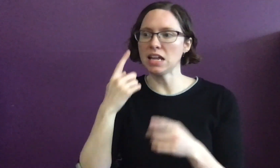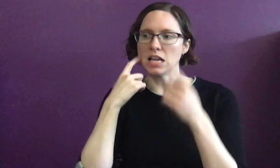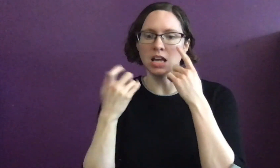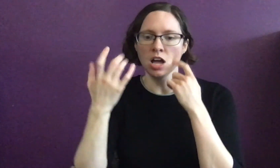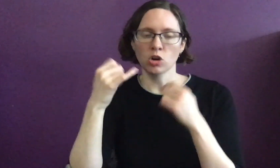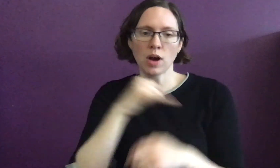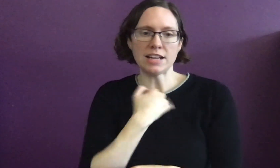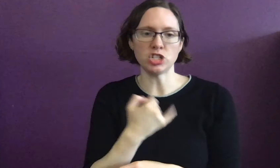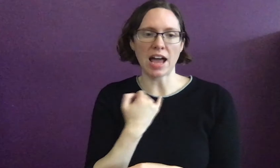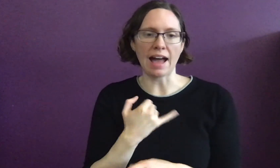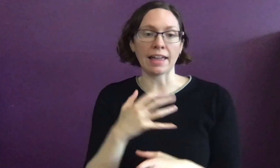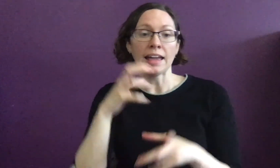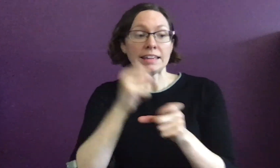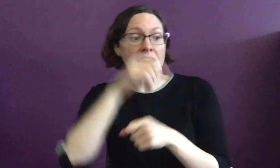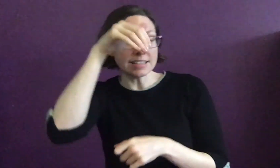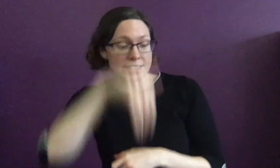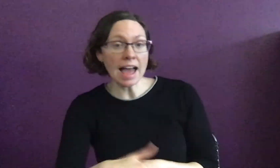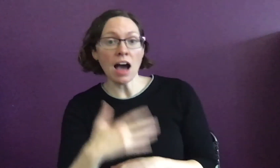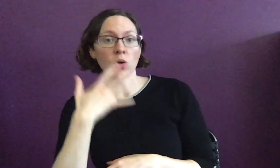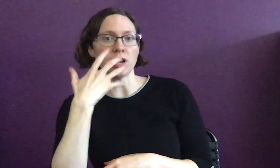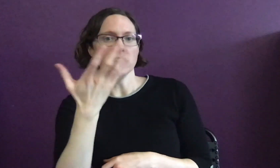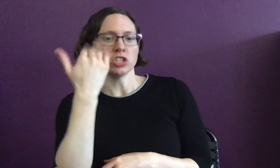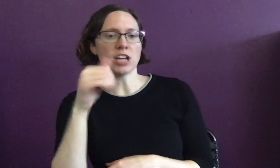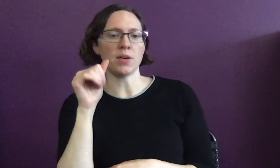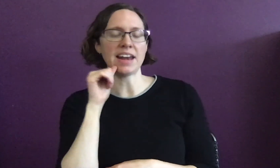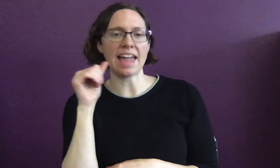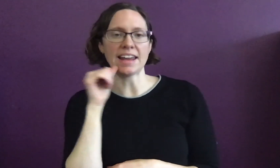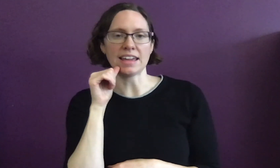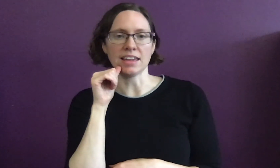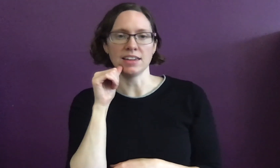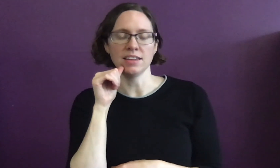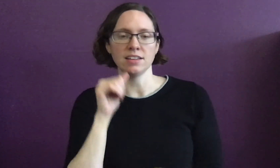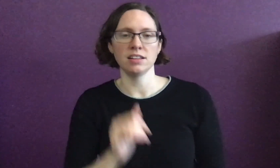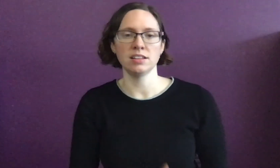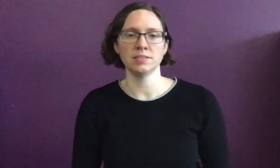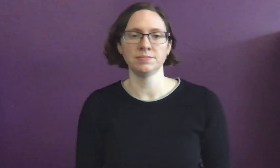happening?" cried Jack. "Get down!" shouted Annie.